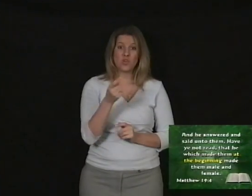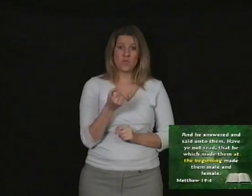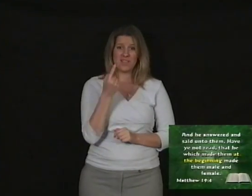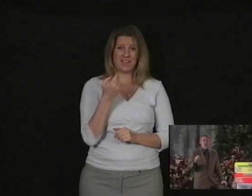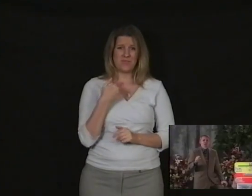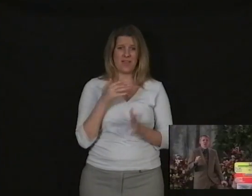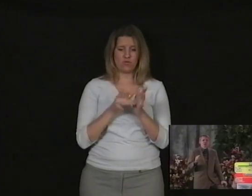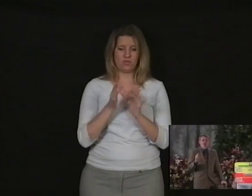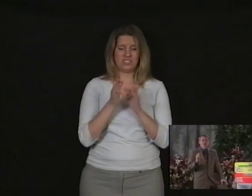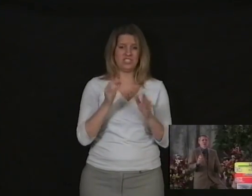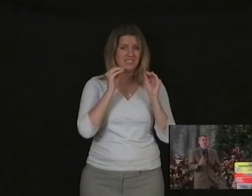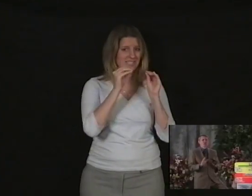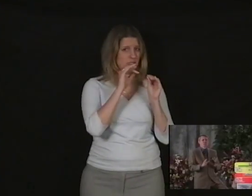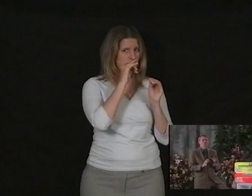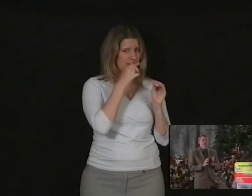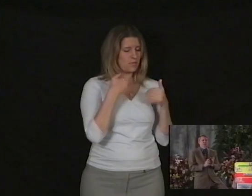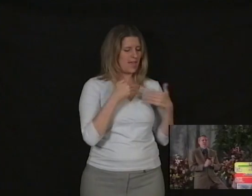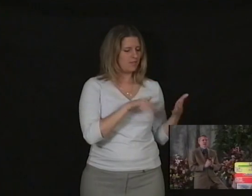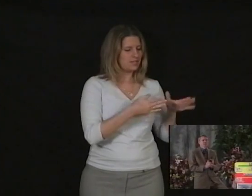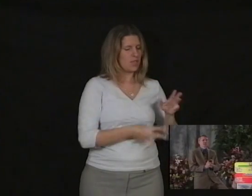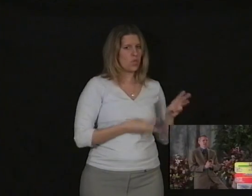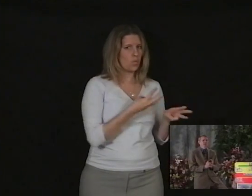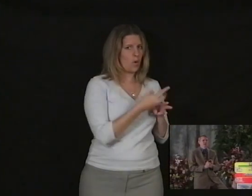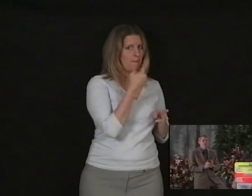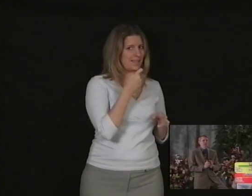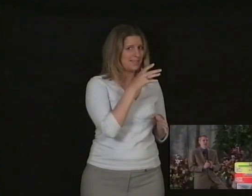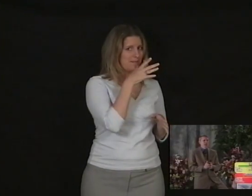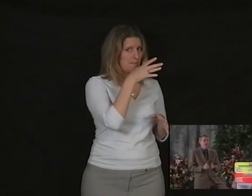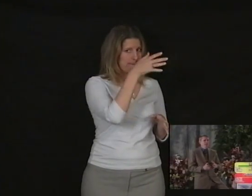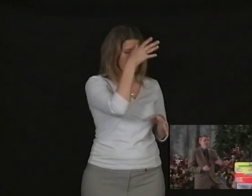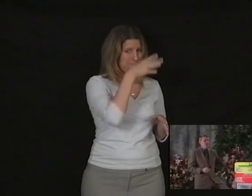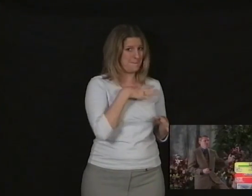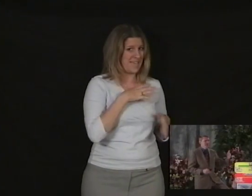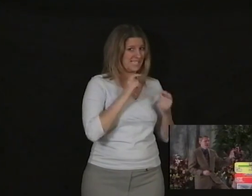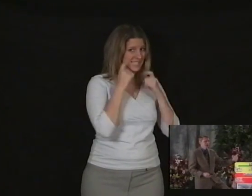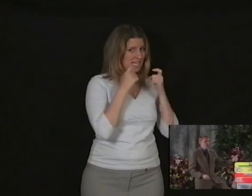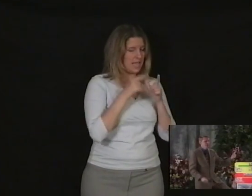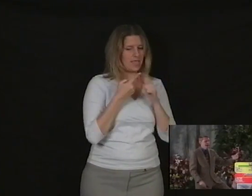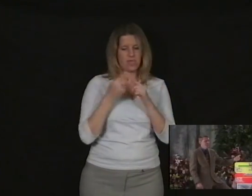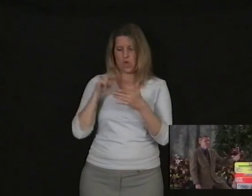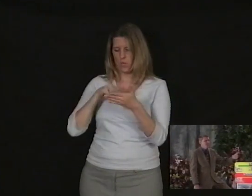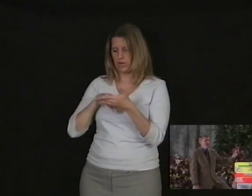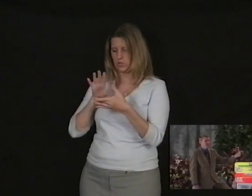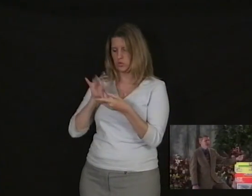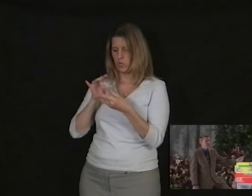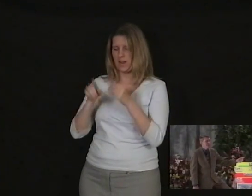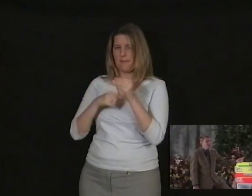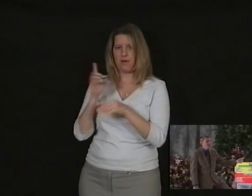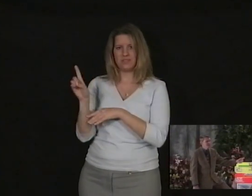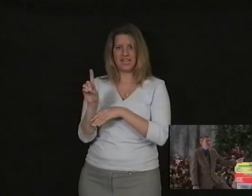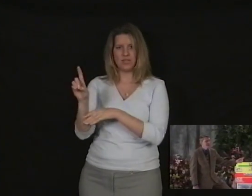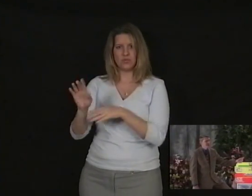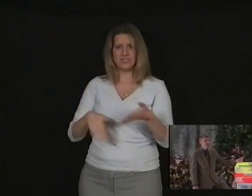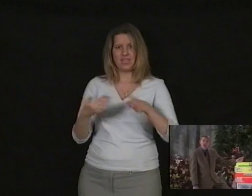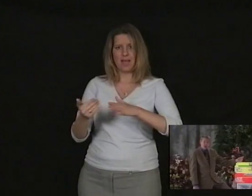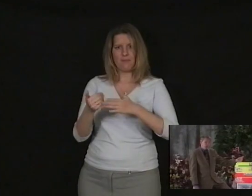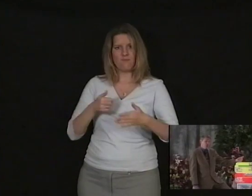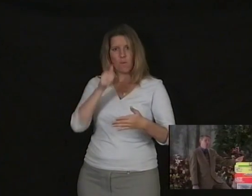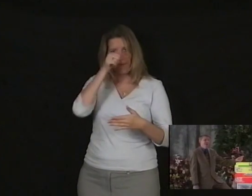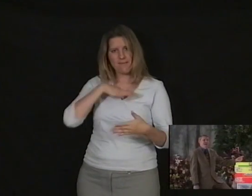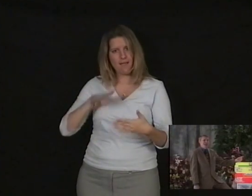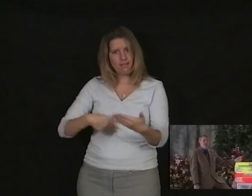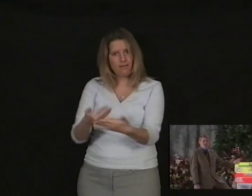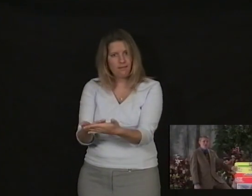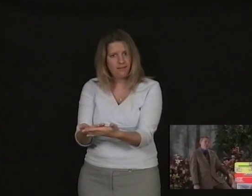Christians that teach their kids, we have death in the world because of man's sin. And then they read them a story about dinosaurs dying before man got here.